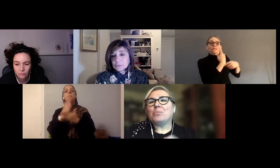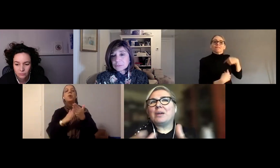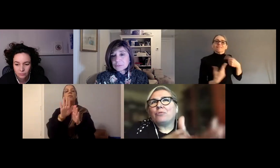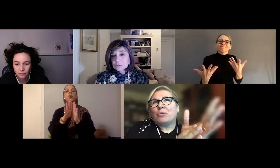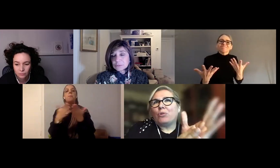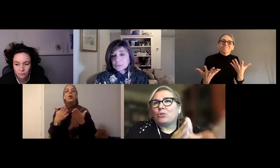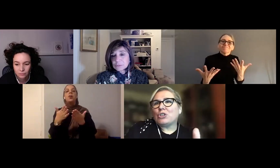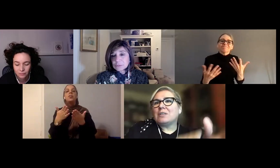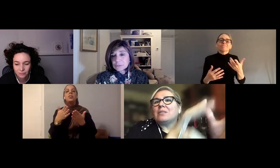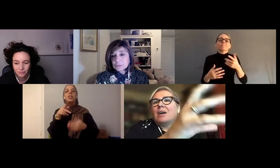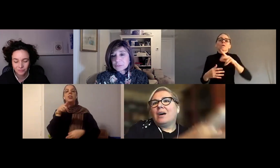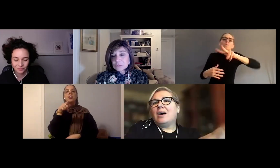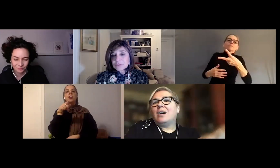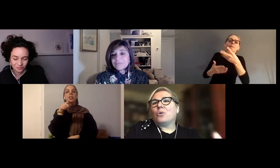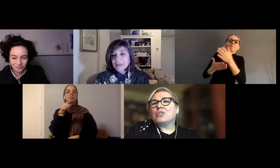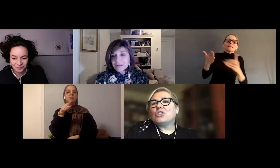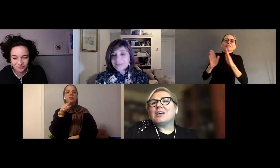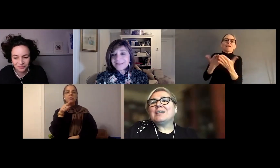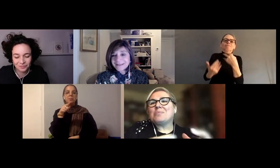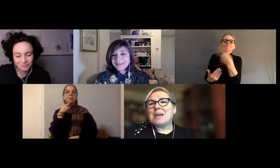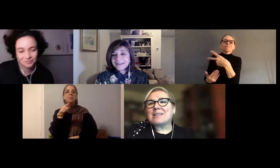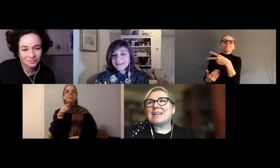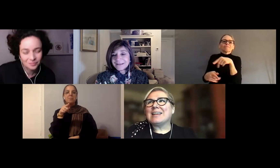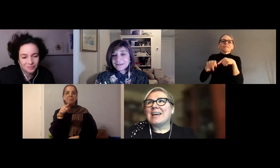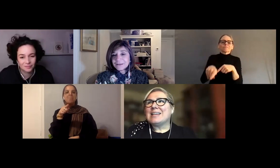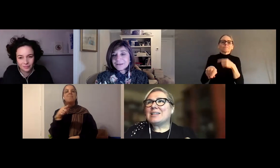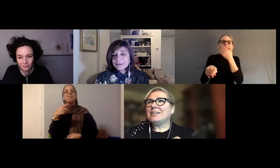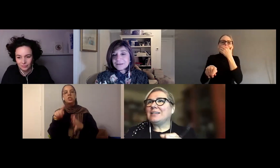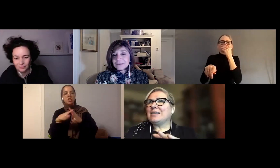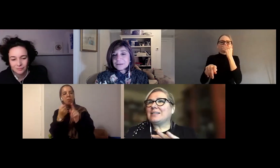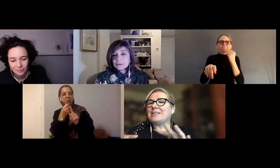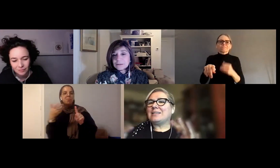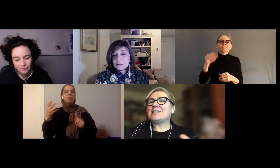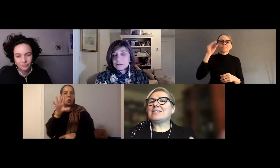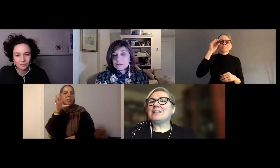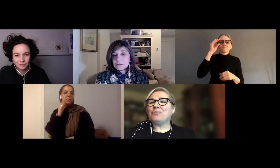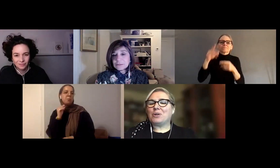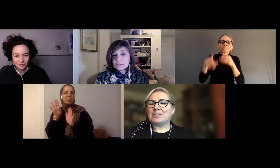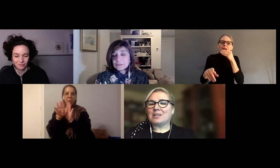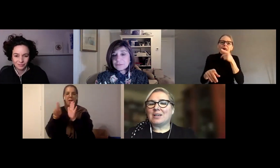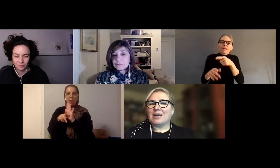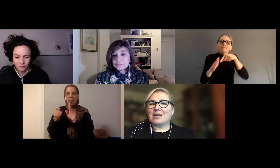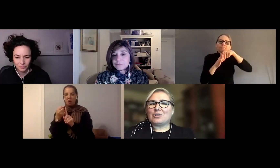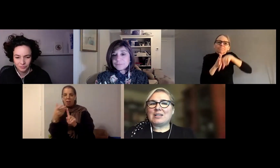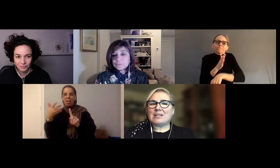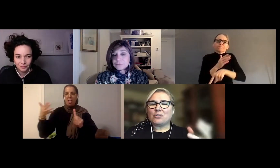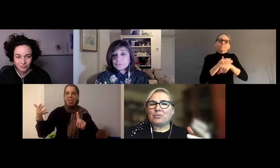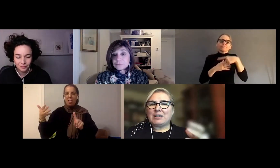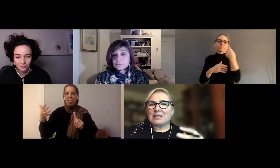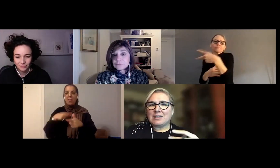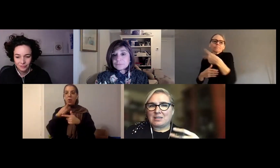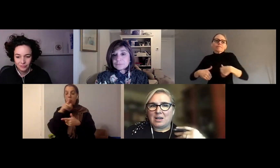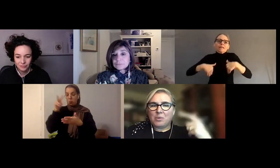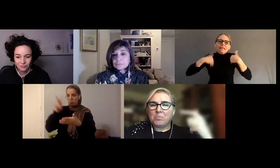you know, being from a Volosian origin right. in Minsk, and suddenly it takes a different, it's sort of